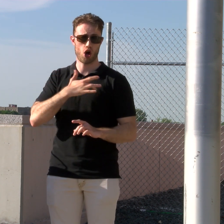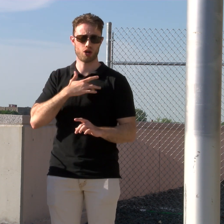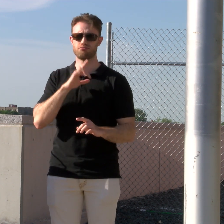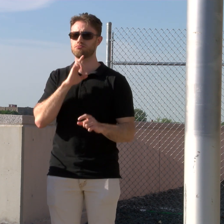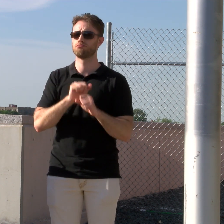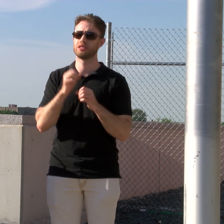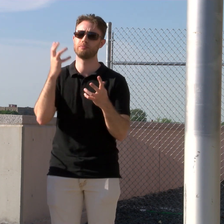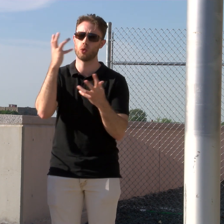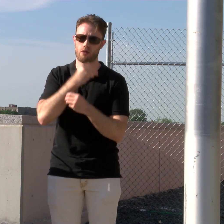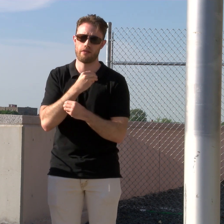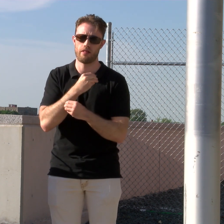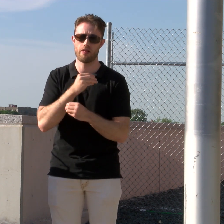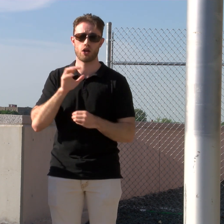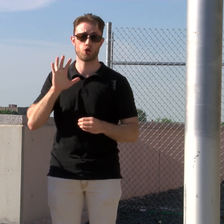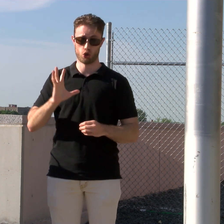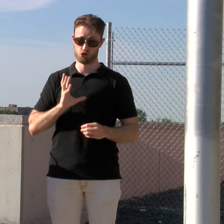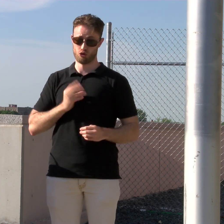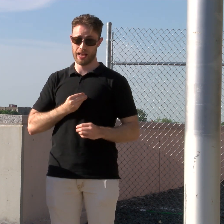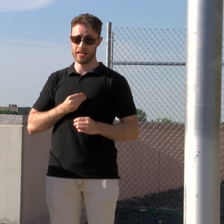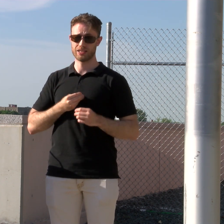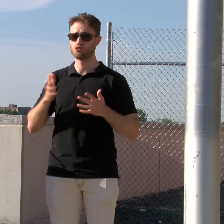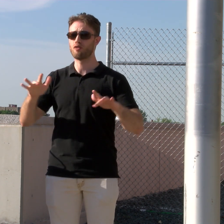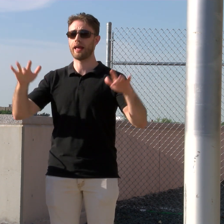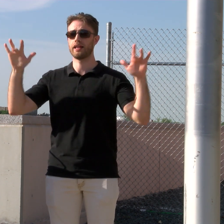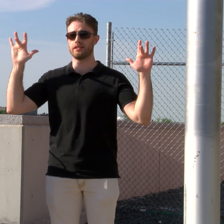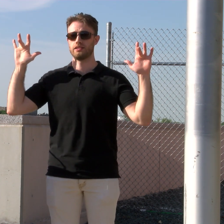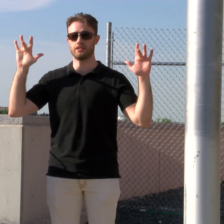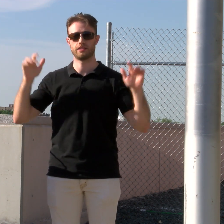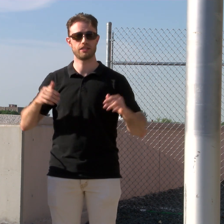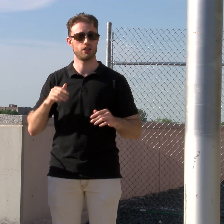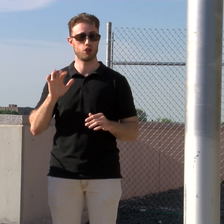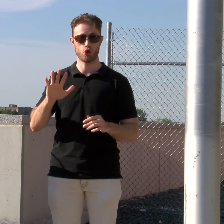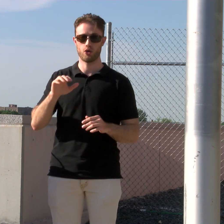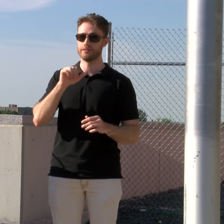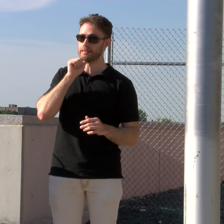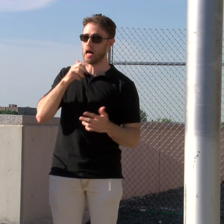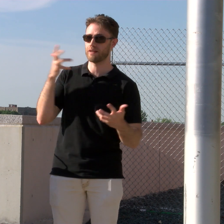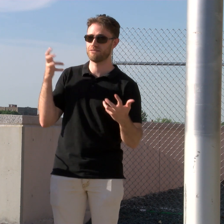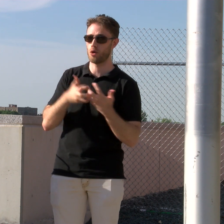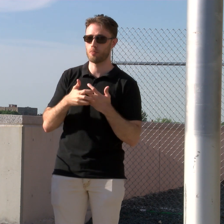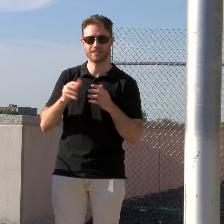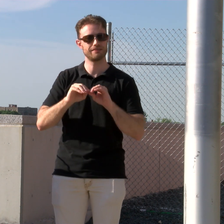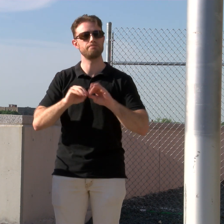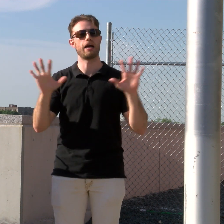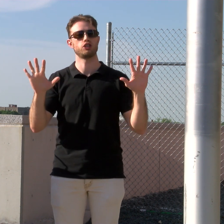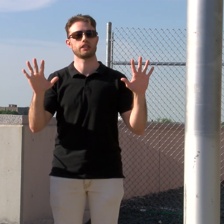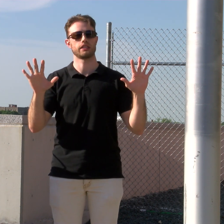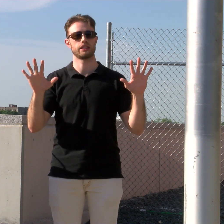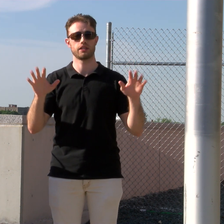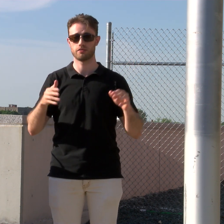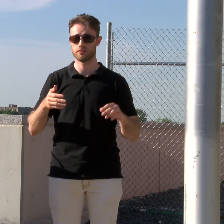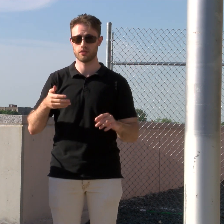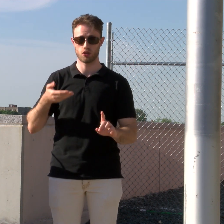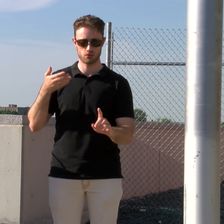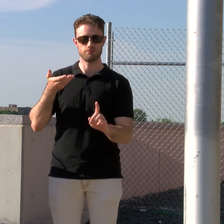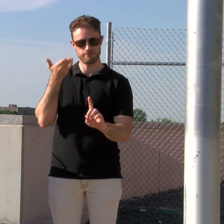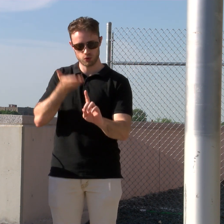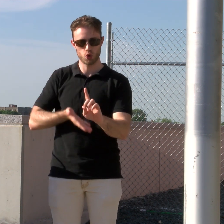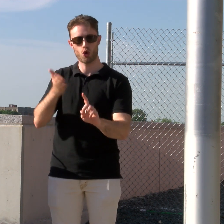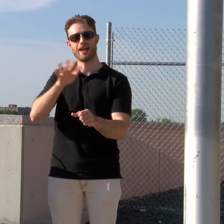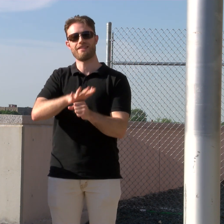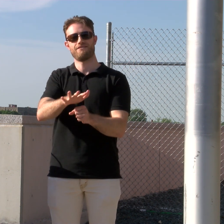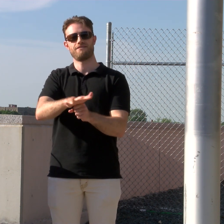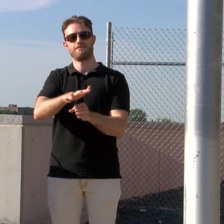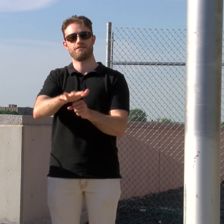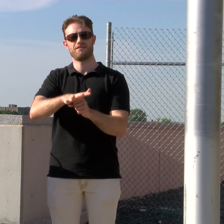beautiful. Your transness is radiant. Your nonconformity is magical. You are enough.